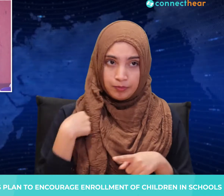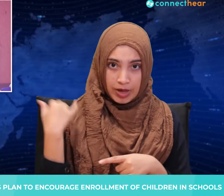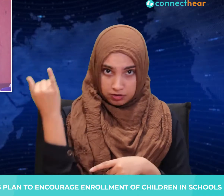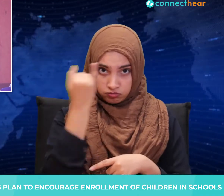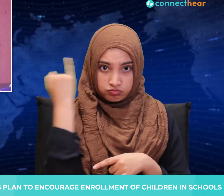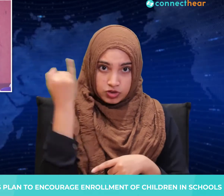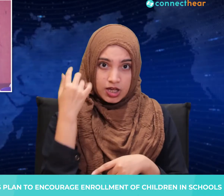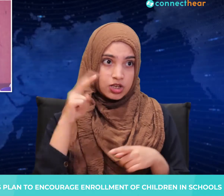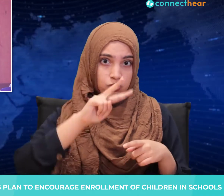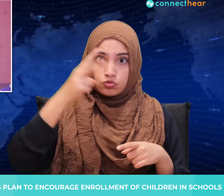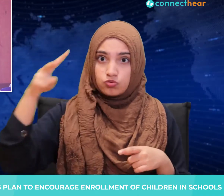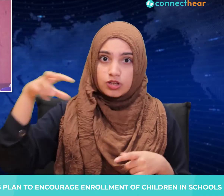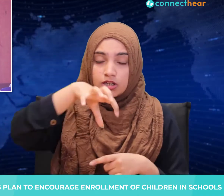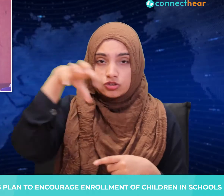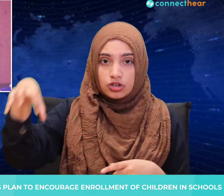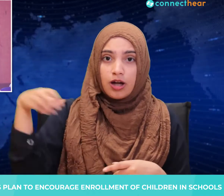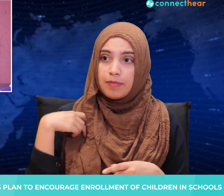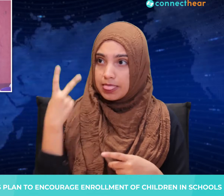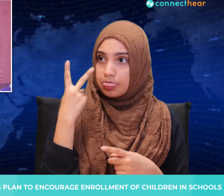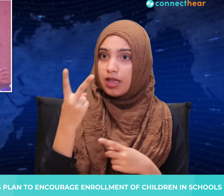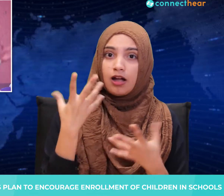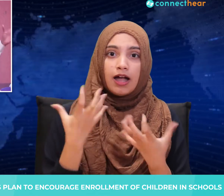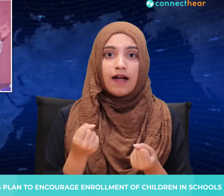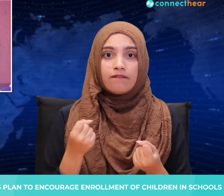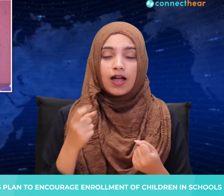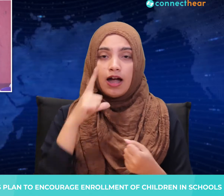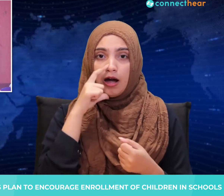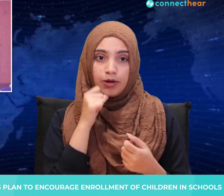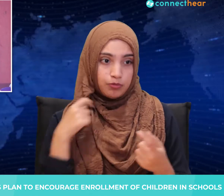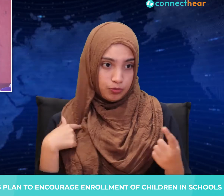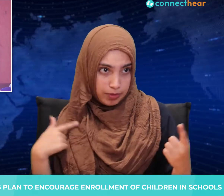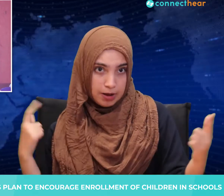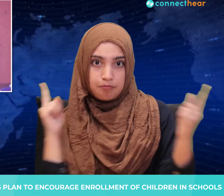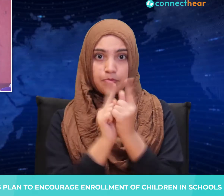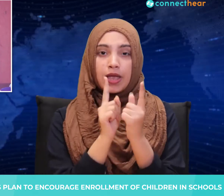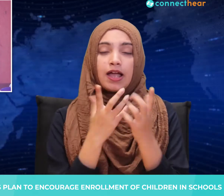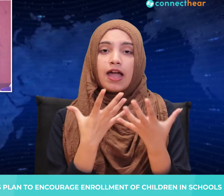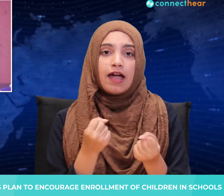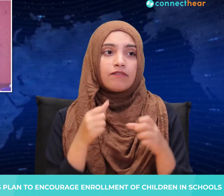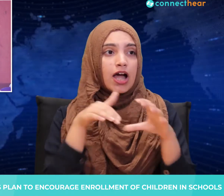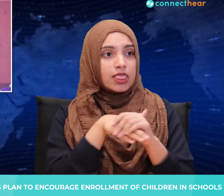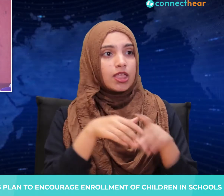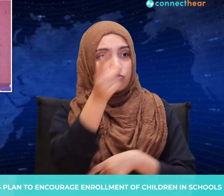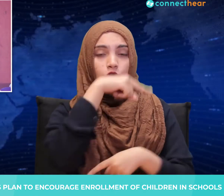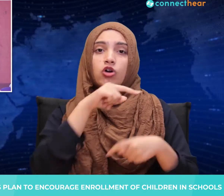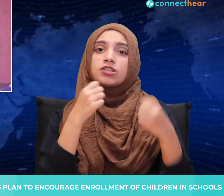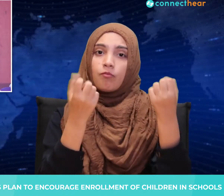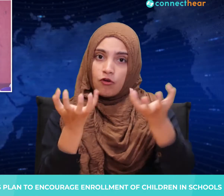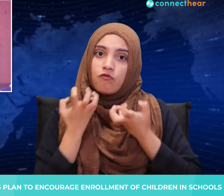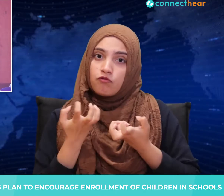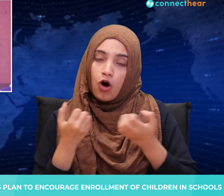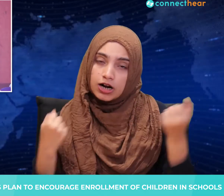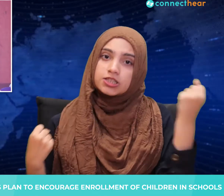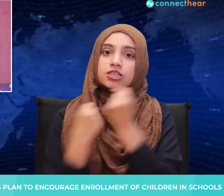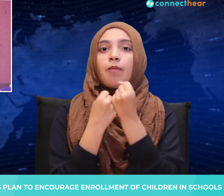the country, he did not get to meet a single parent who opposed the right of education to their